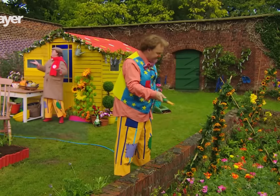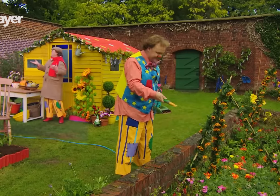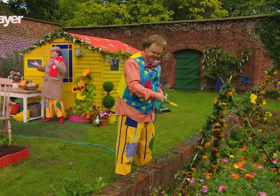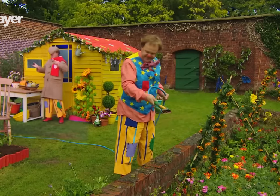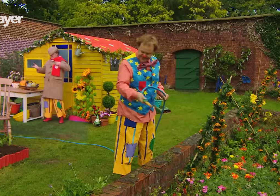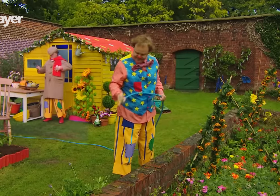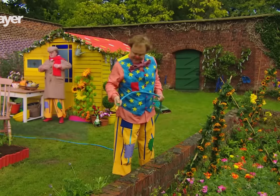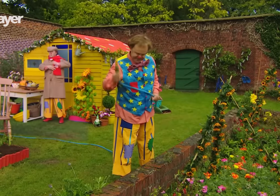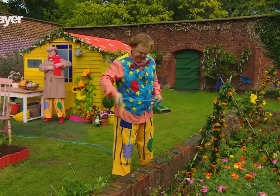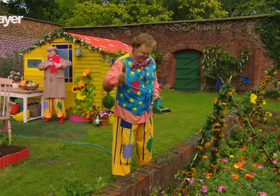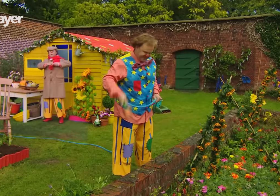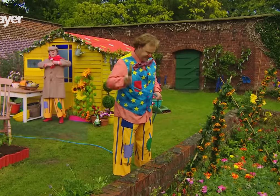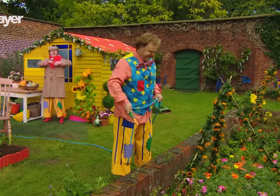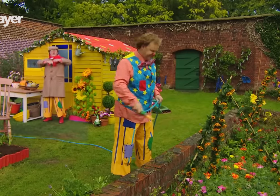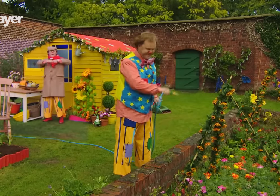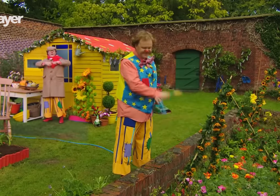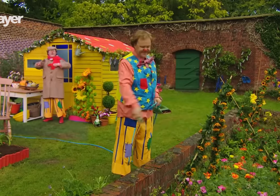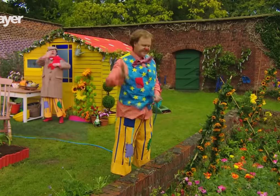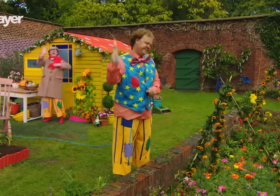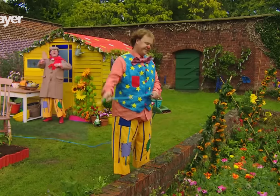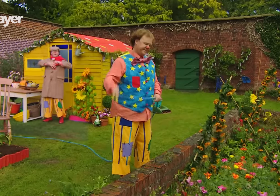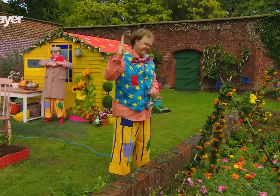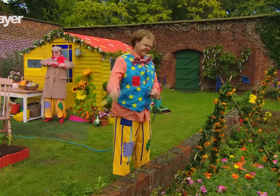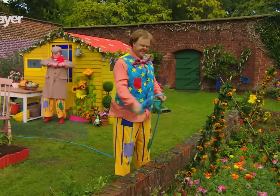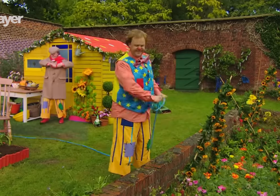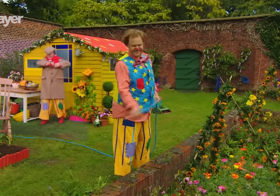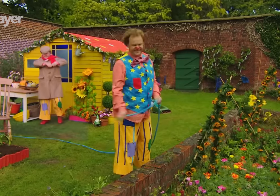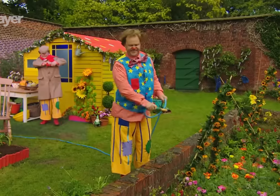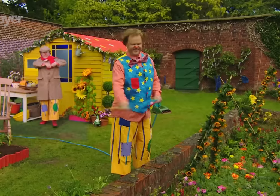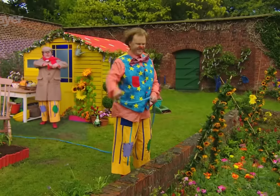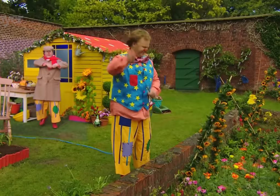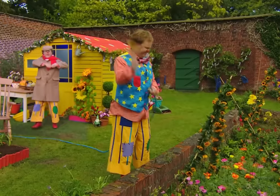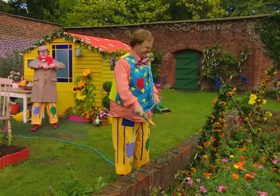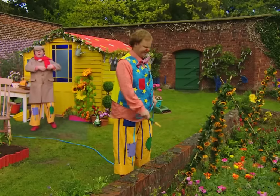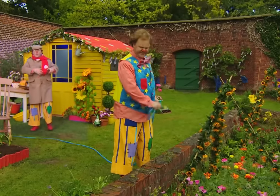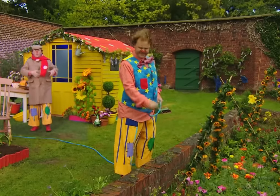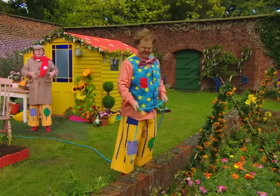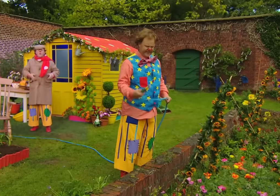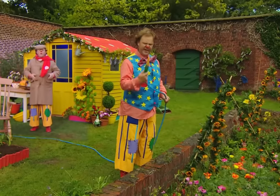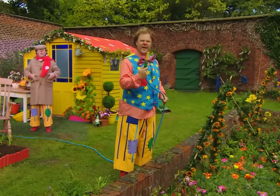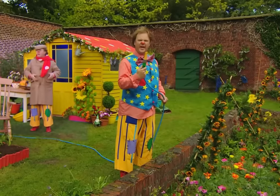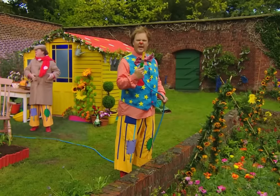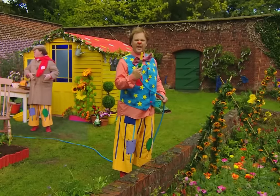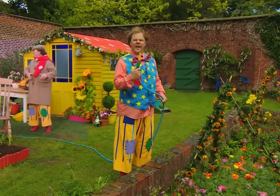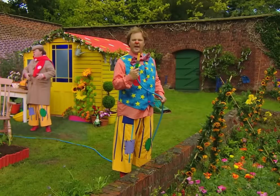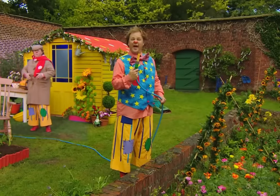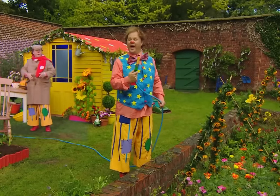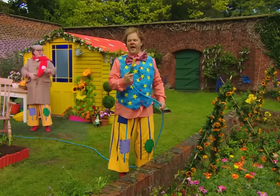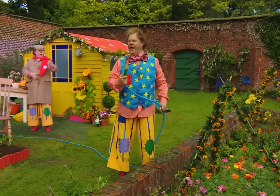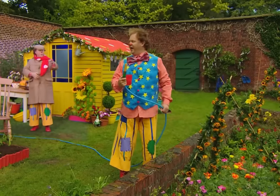Hello, Grandad Tumble. Oh, hello. Now you're awake. Can you turn the tap on for Mr. Tumble? Wait, oh,